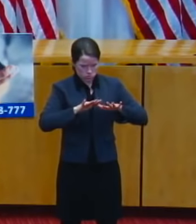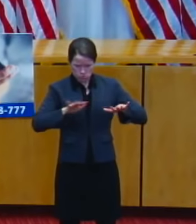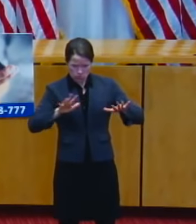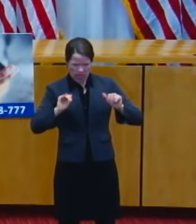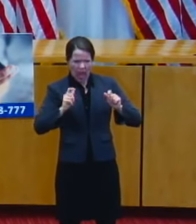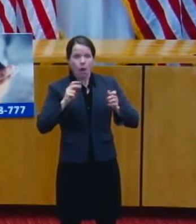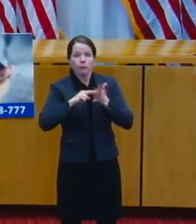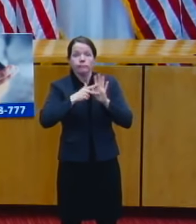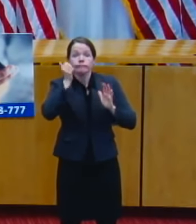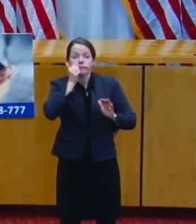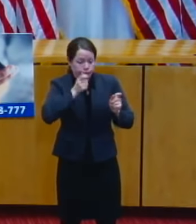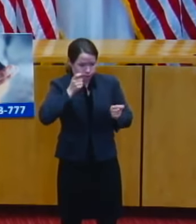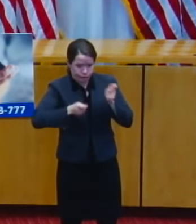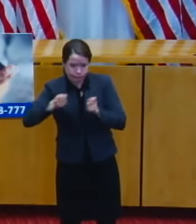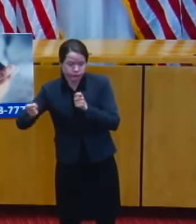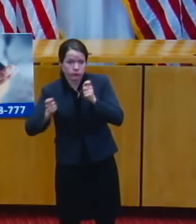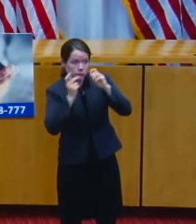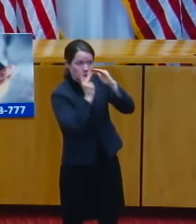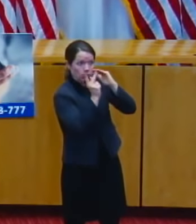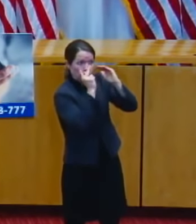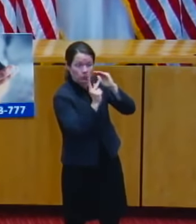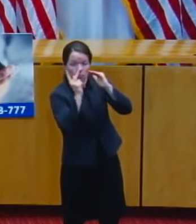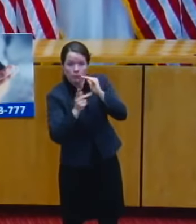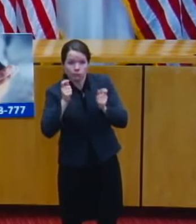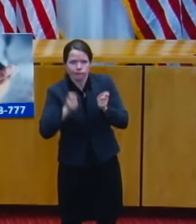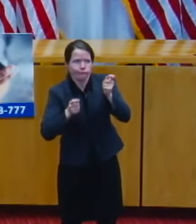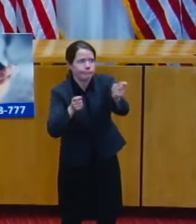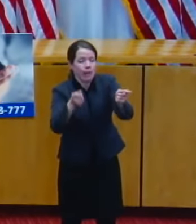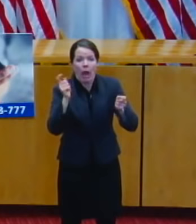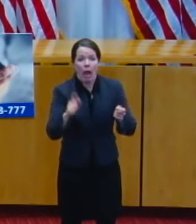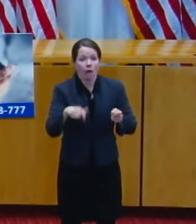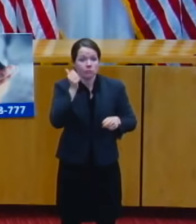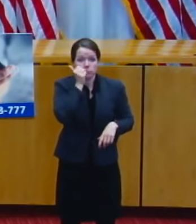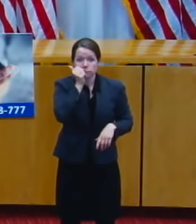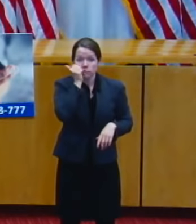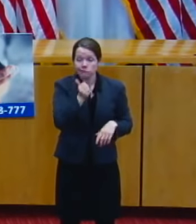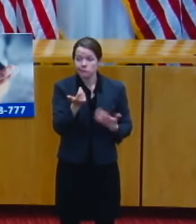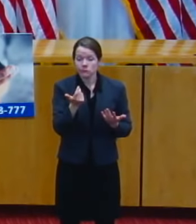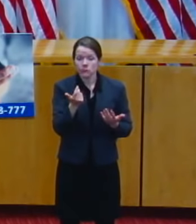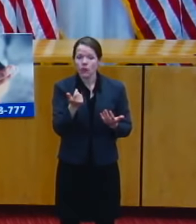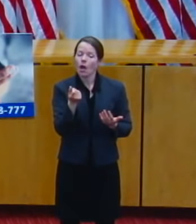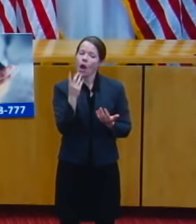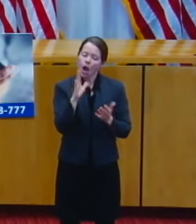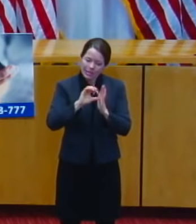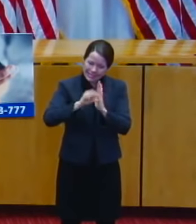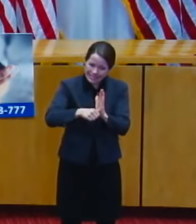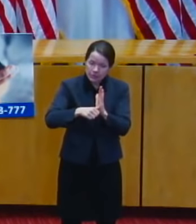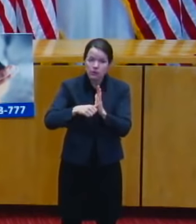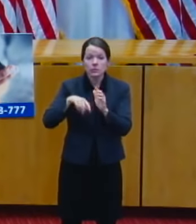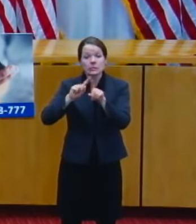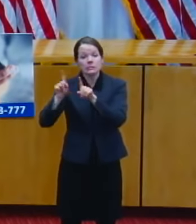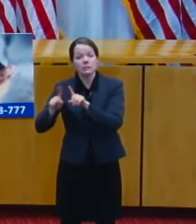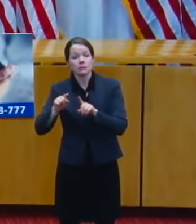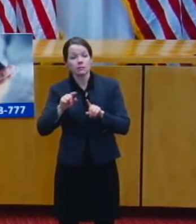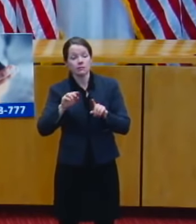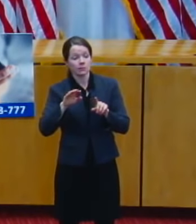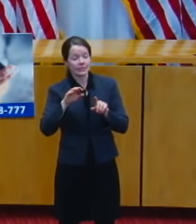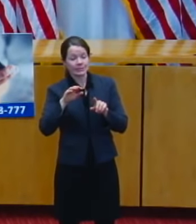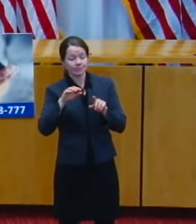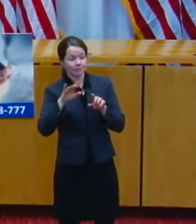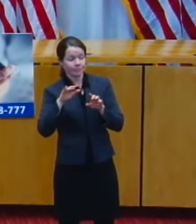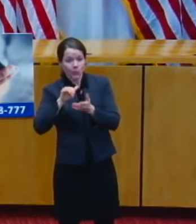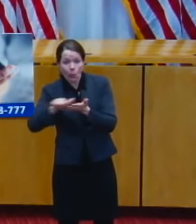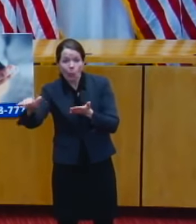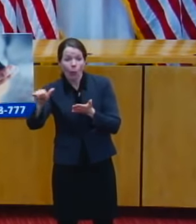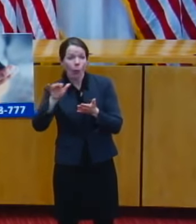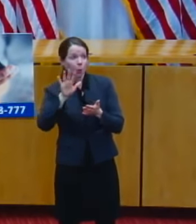similar circumstances to ours or states like ours, people anticipate that sometime between April 10th and April